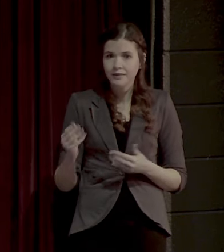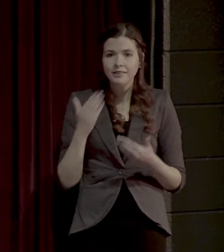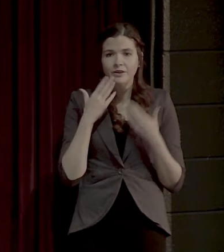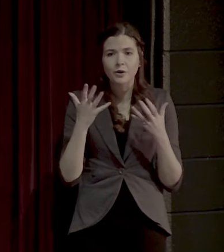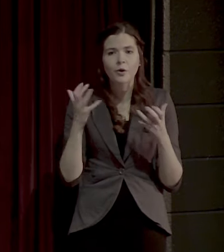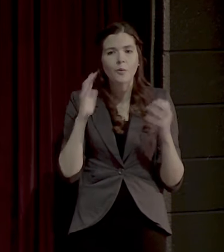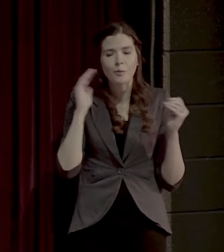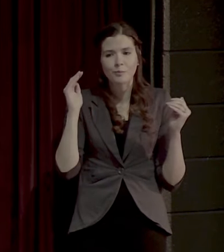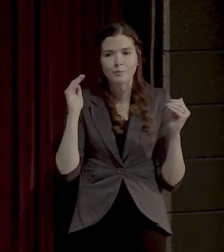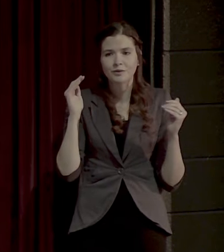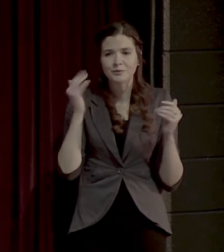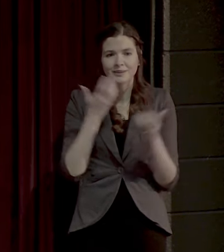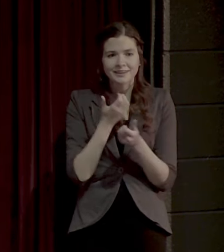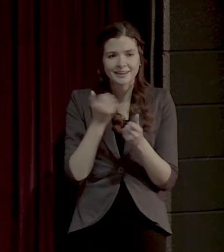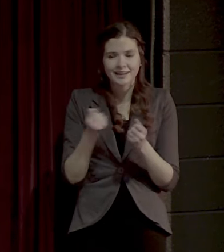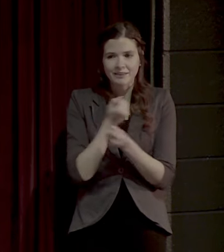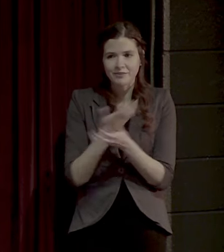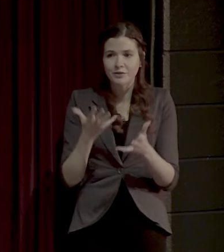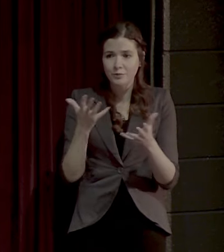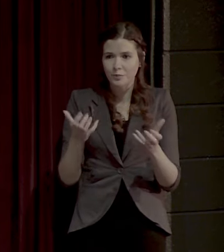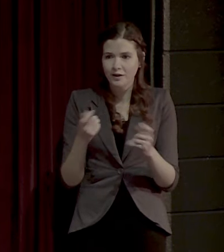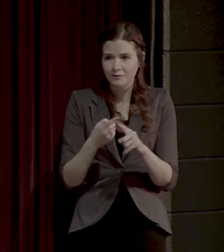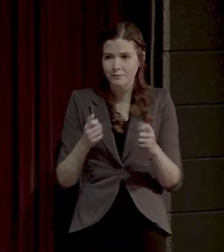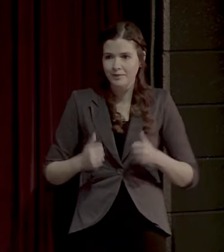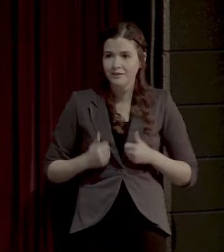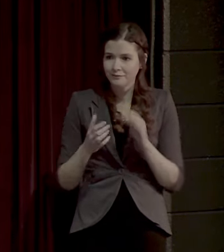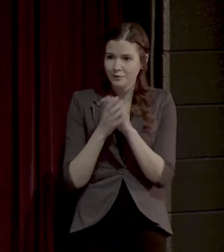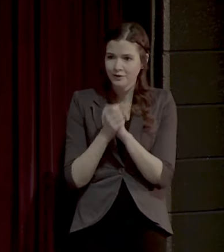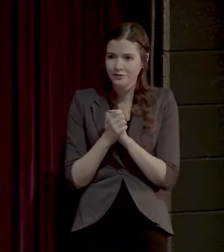life. Congratulations, graduates of 2019.